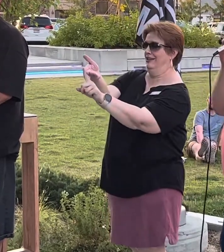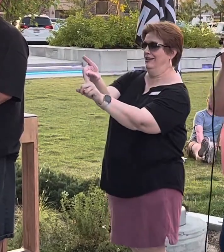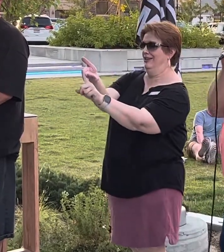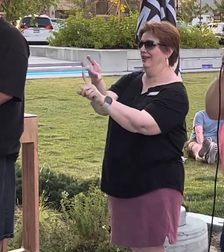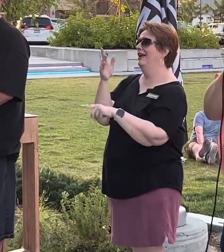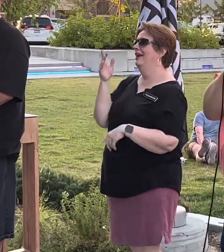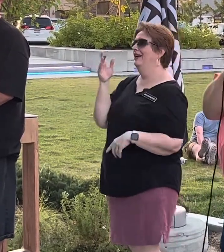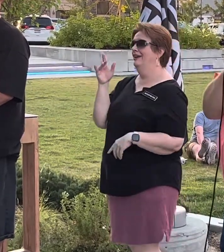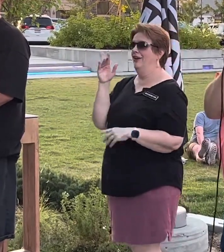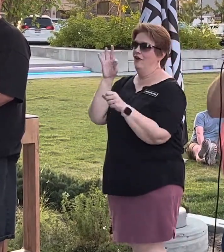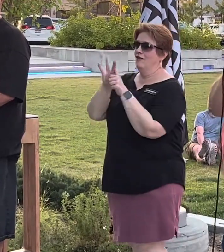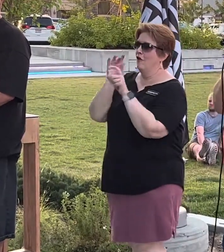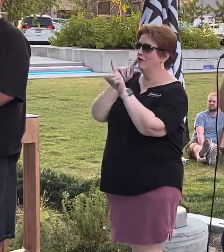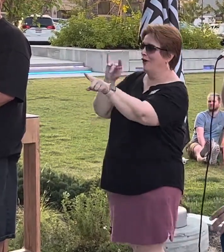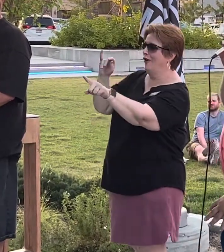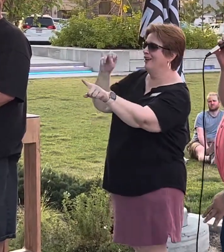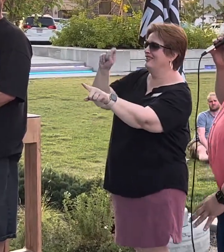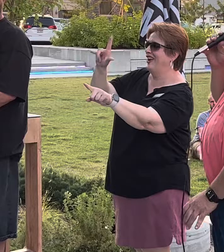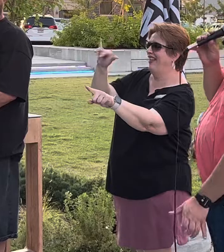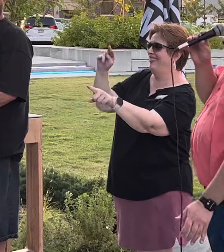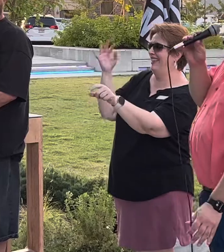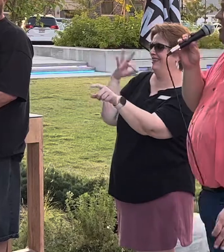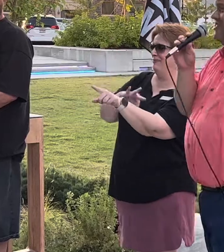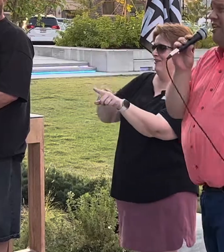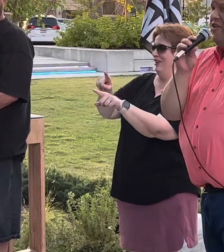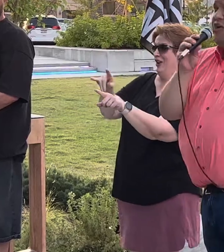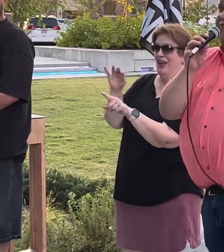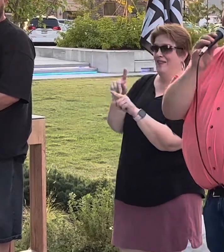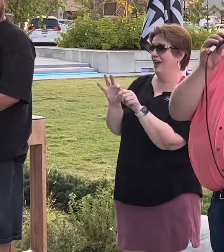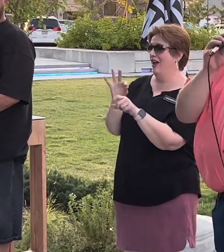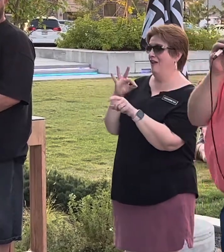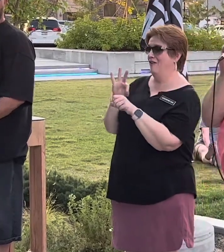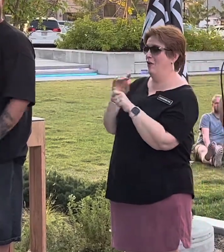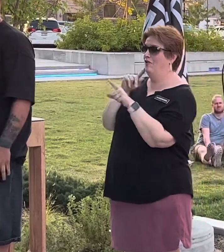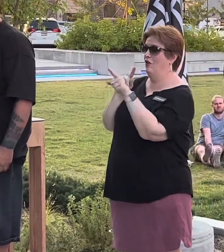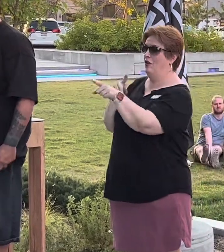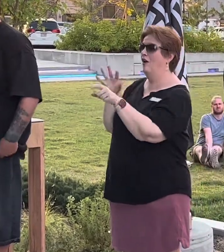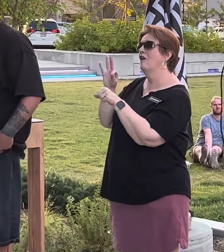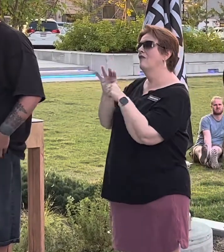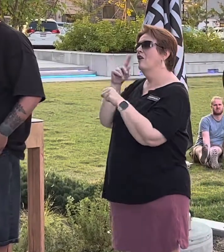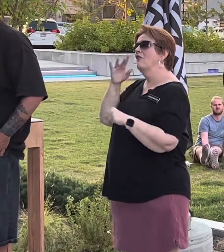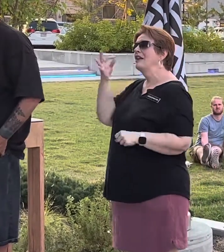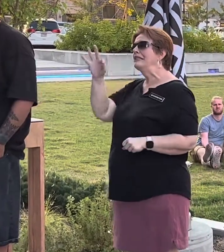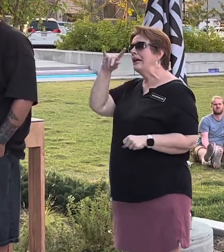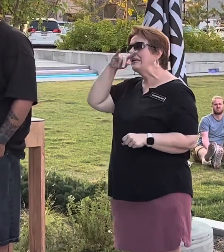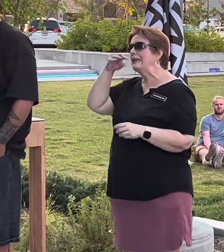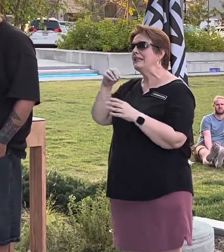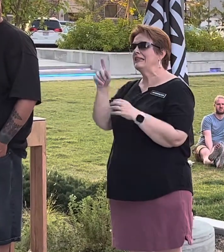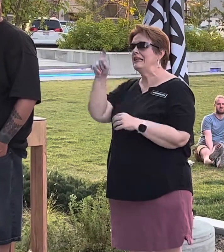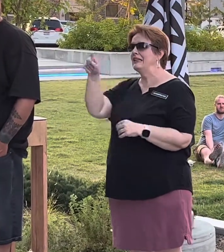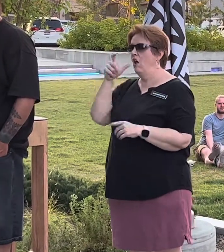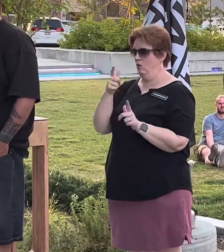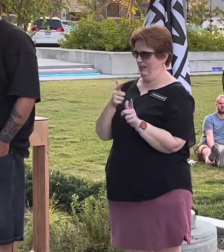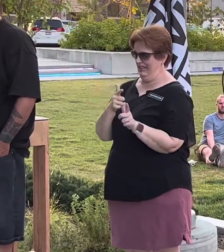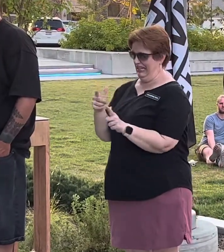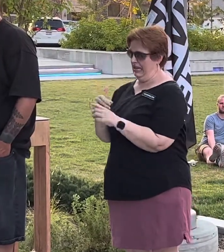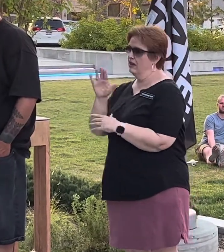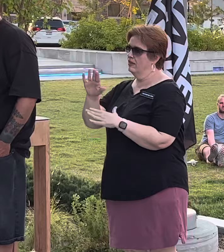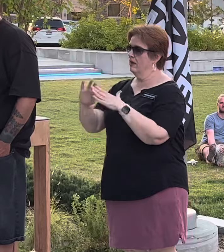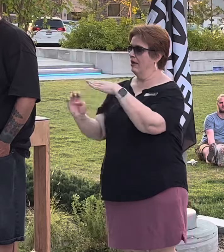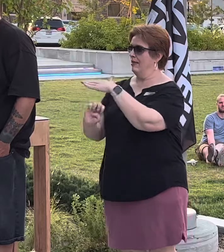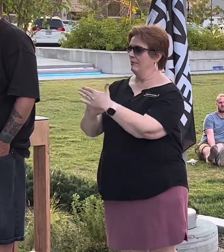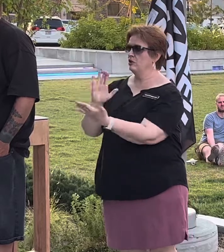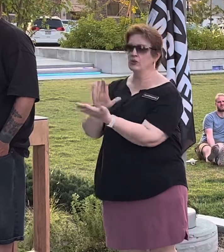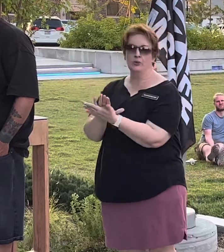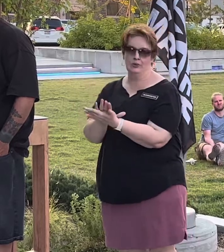vote, and if you can't vote for Jocelyn, vote for the 19 kids in Texas gunned down in their elementary school.